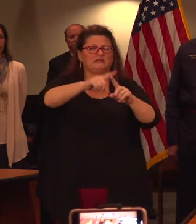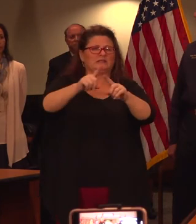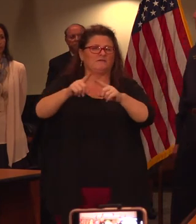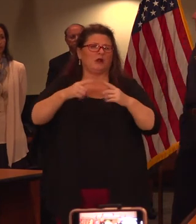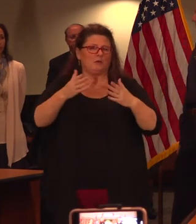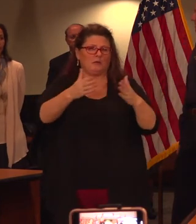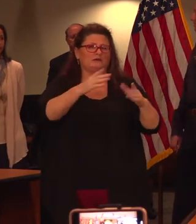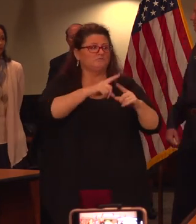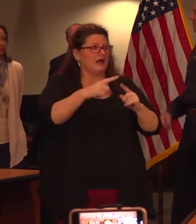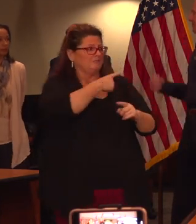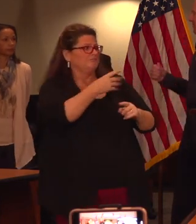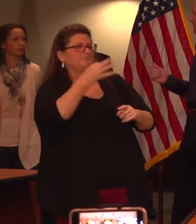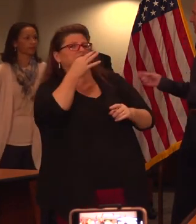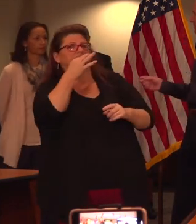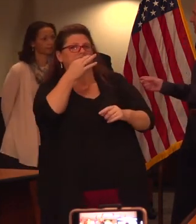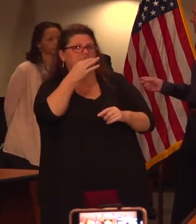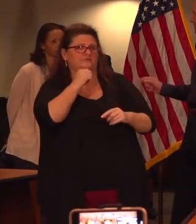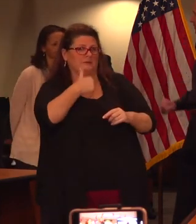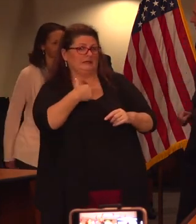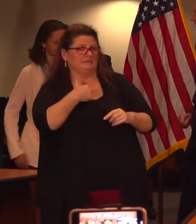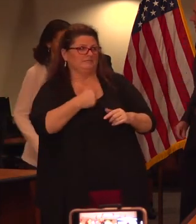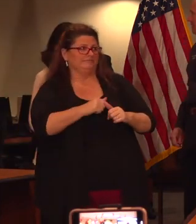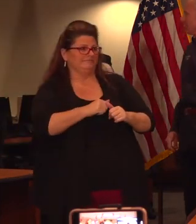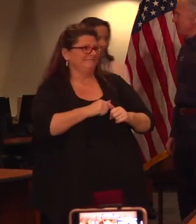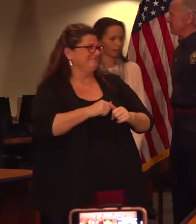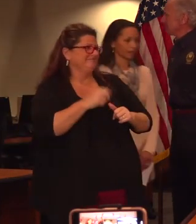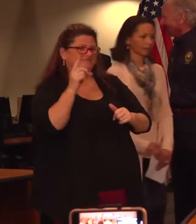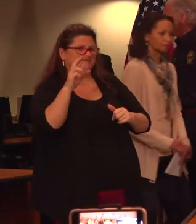there are experts here that I'm not one.